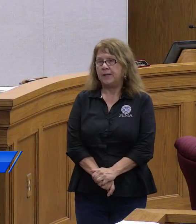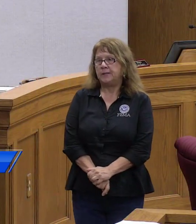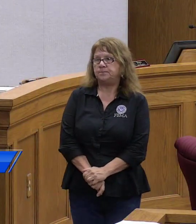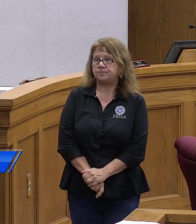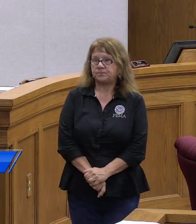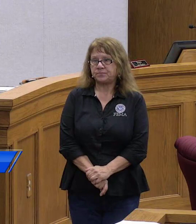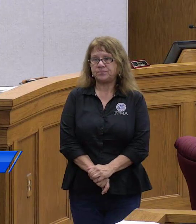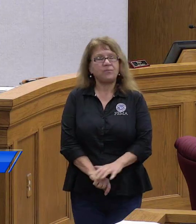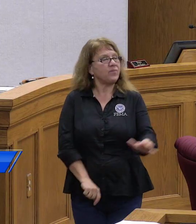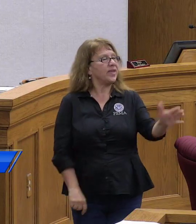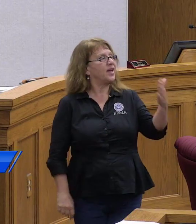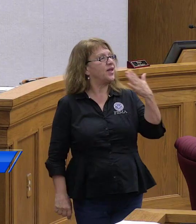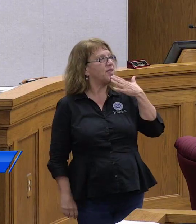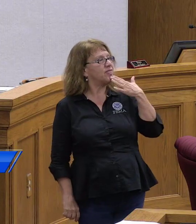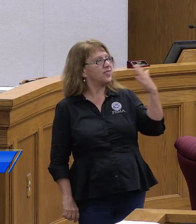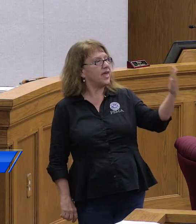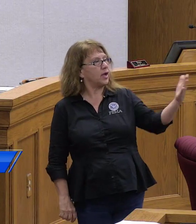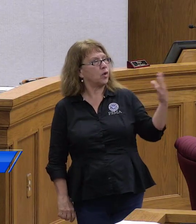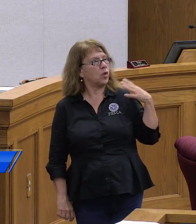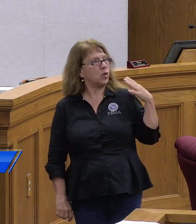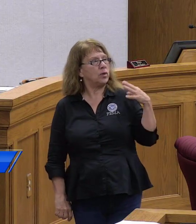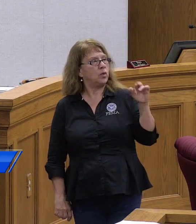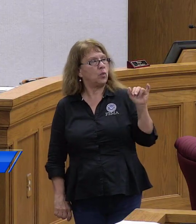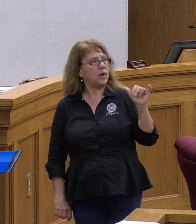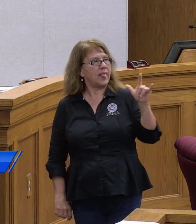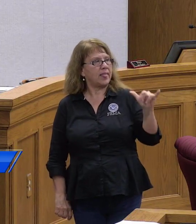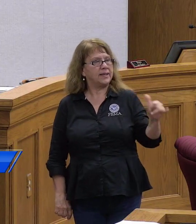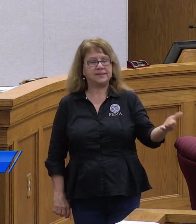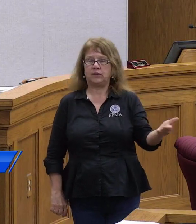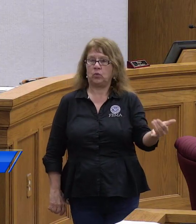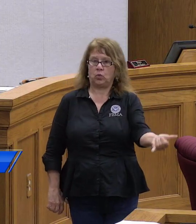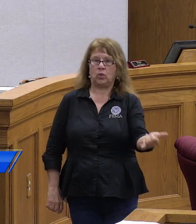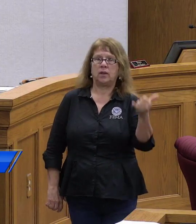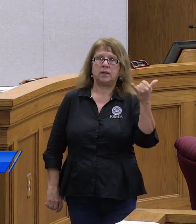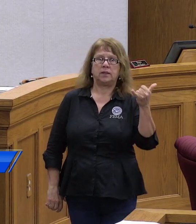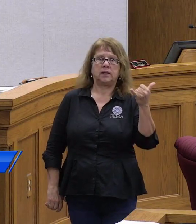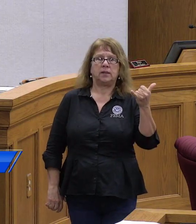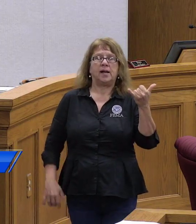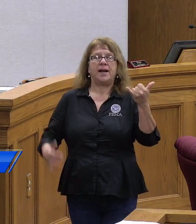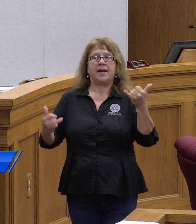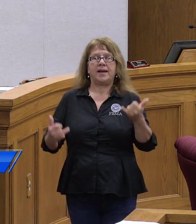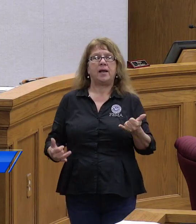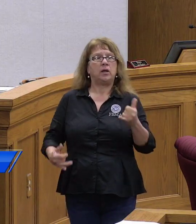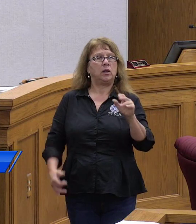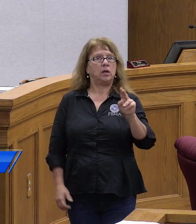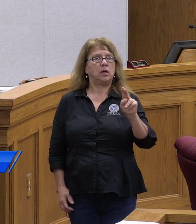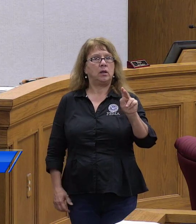We appreciate Colonel Riley being here today. Let's move to utilities.